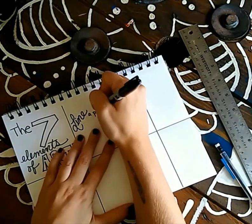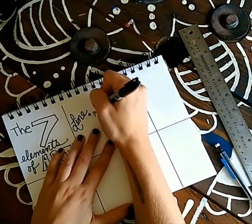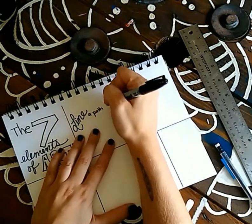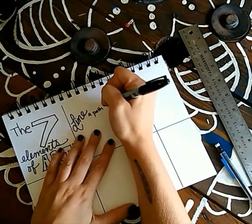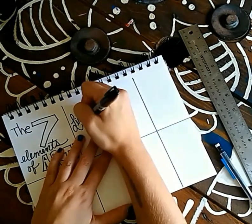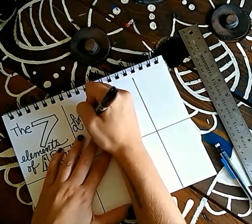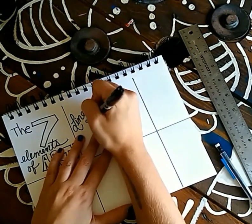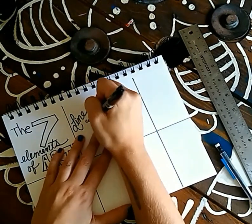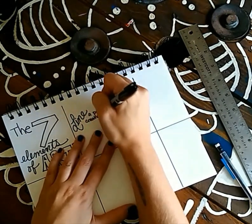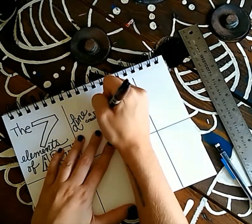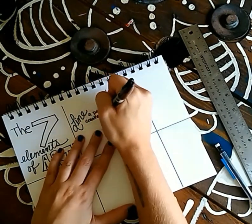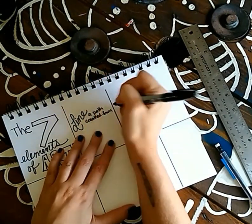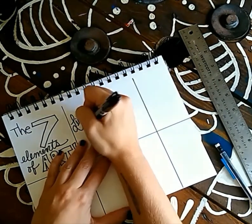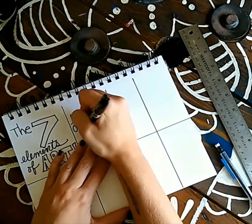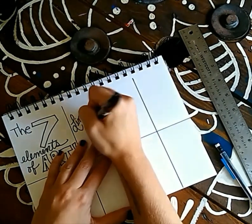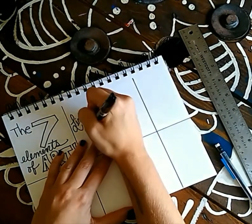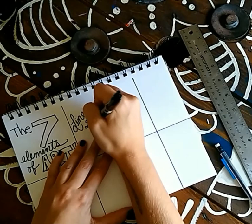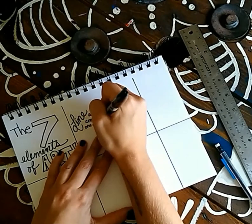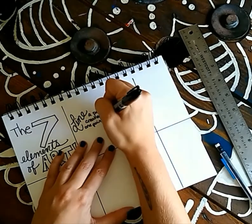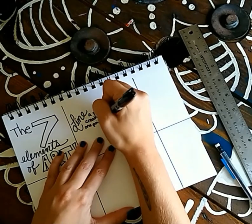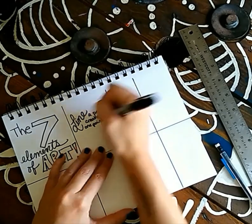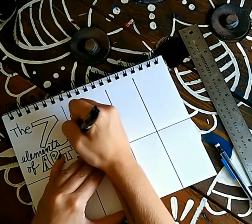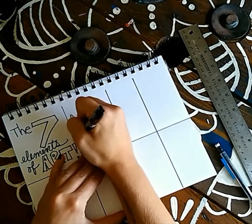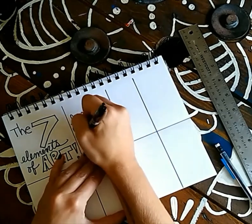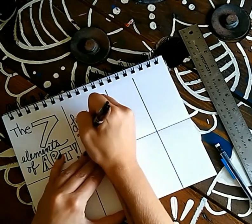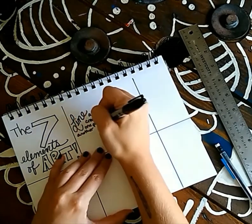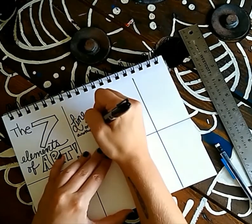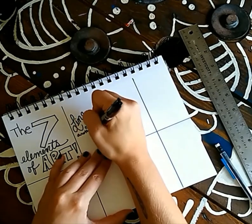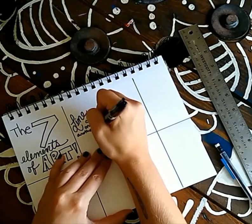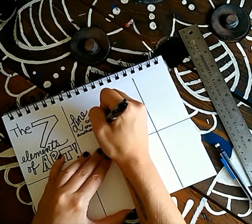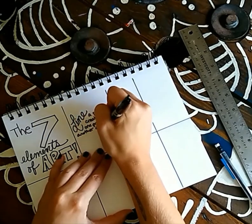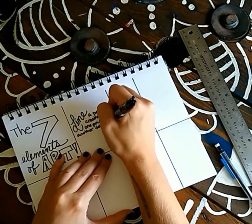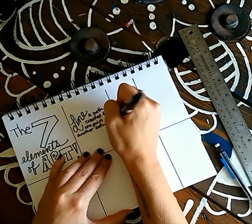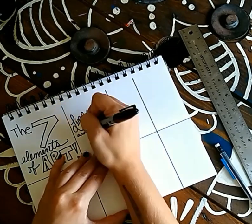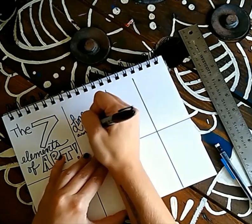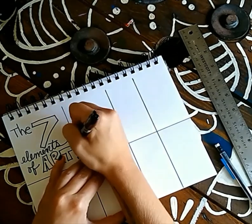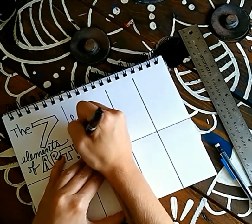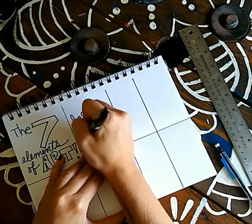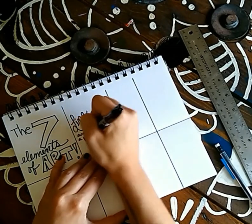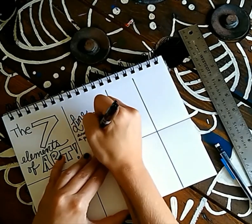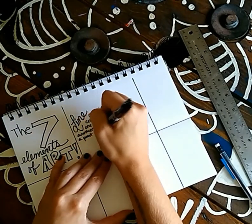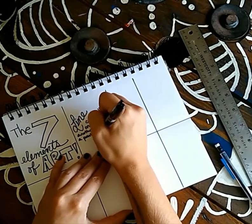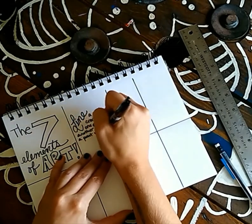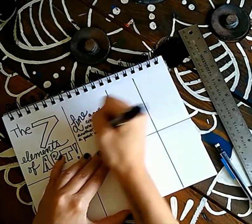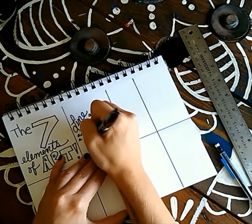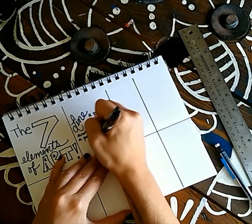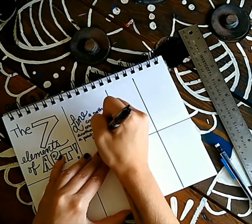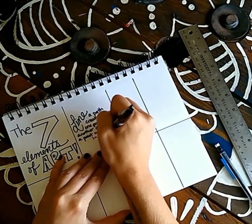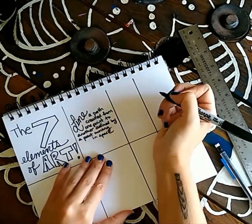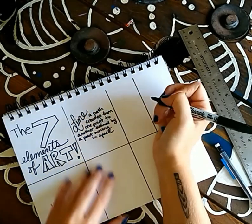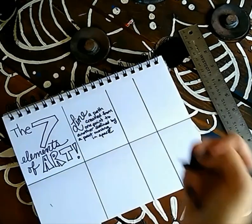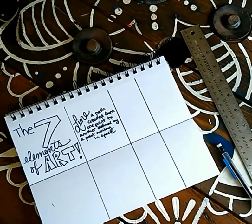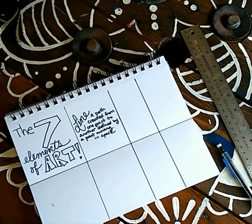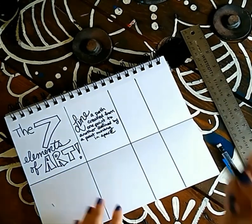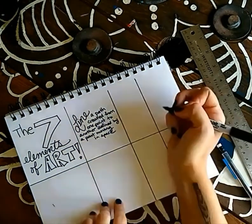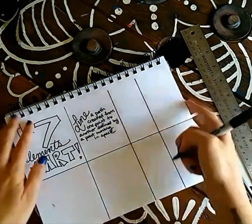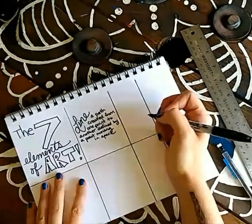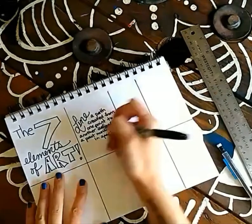the elements in each box. You're going to write the name of the element in the box, draw an example of the element, and